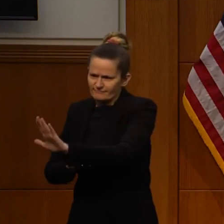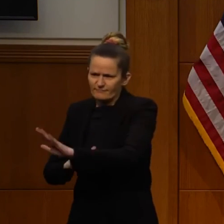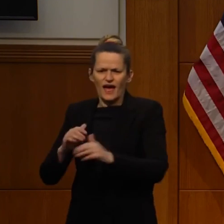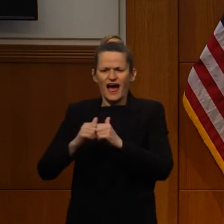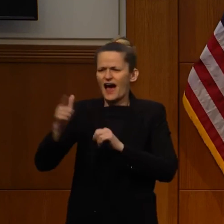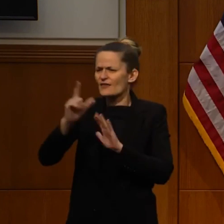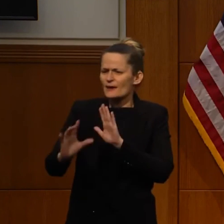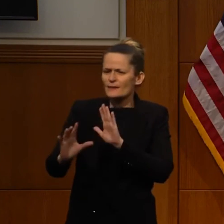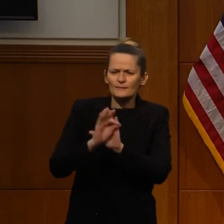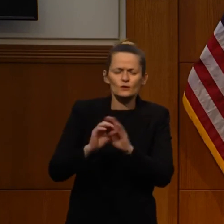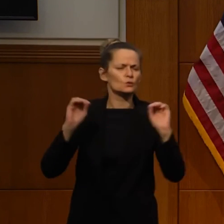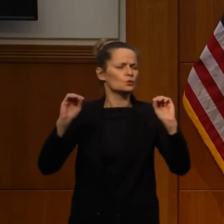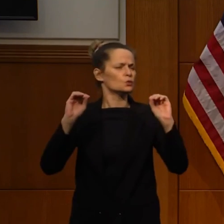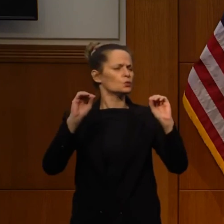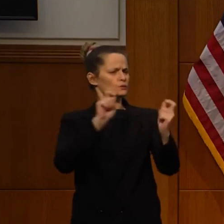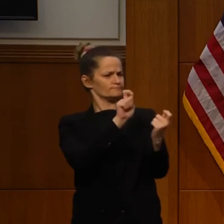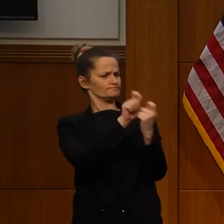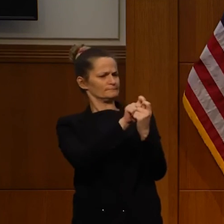would come in.